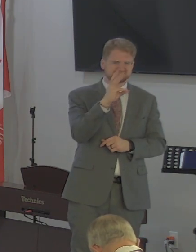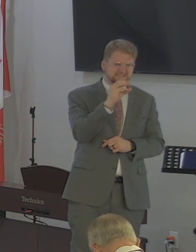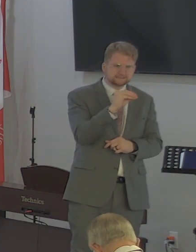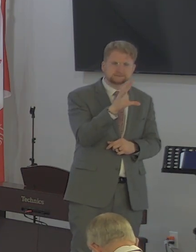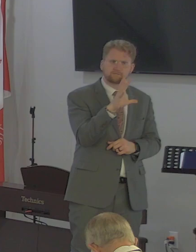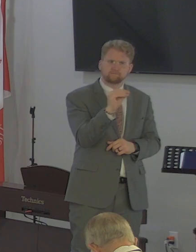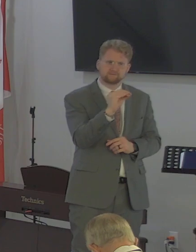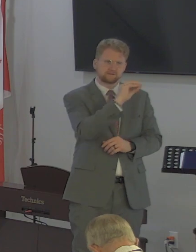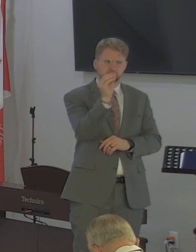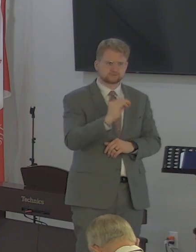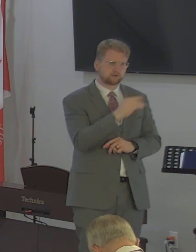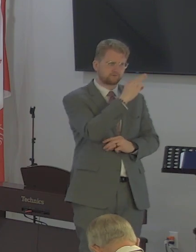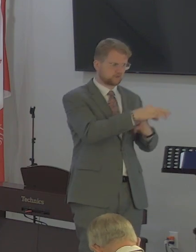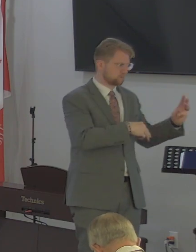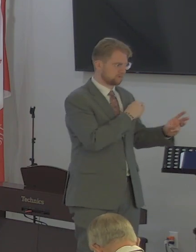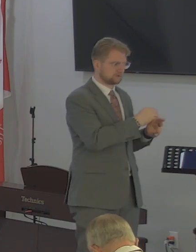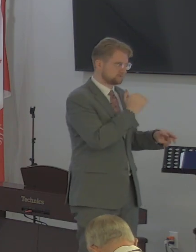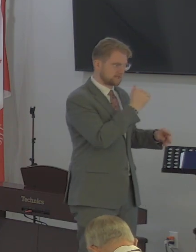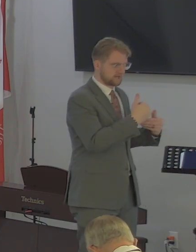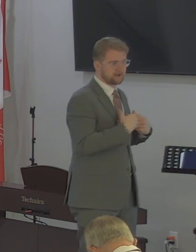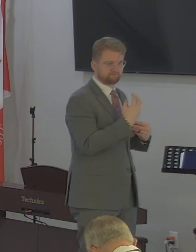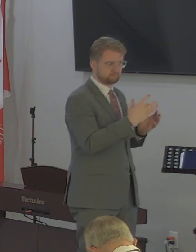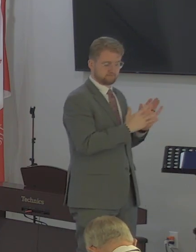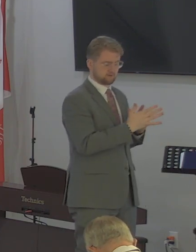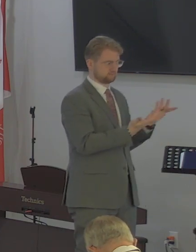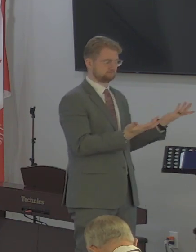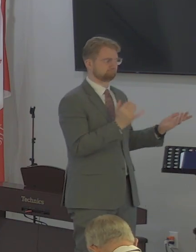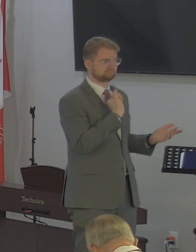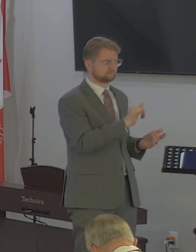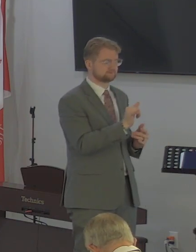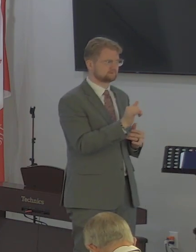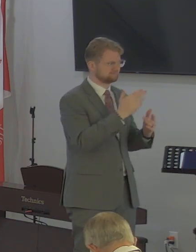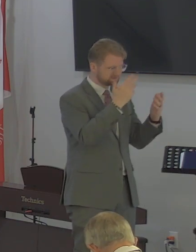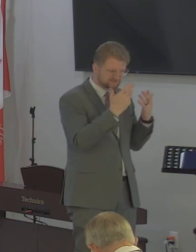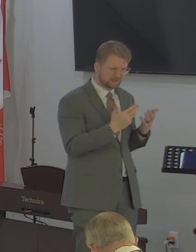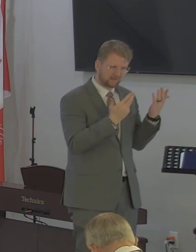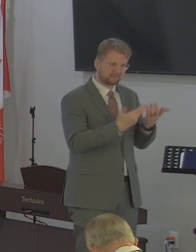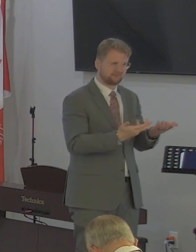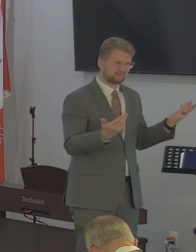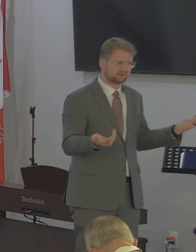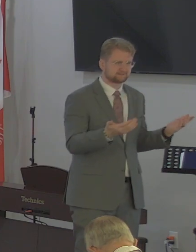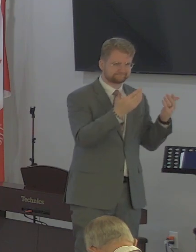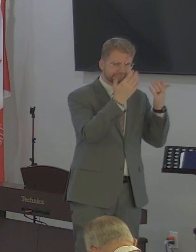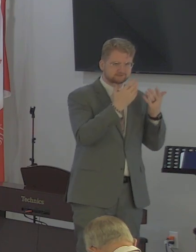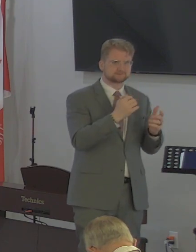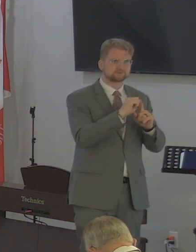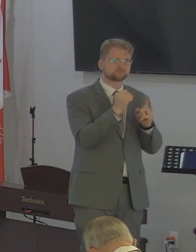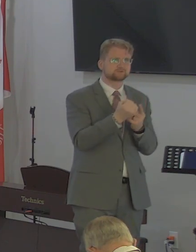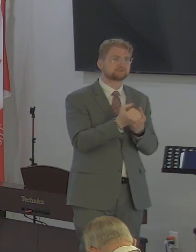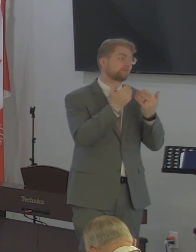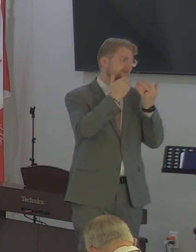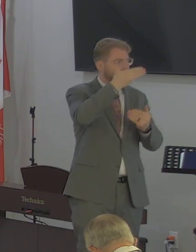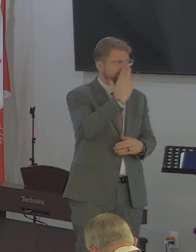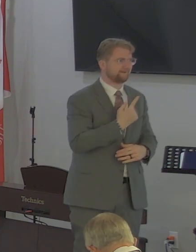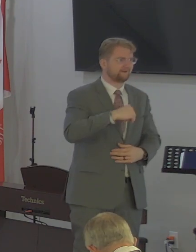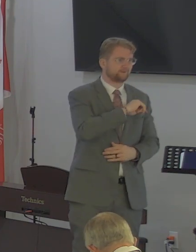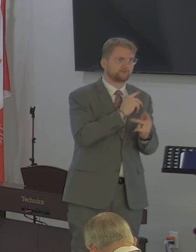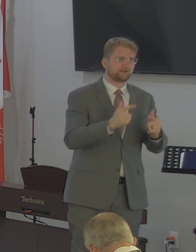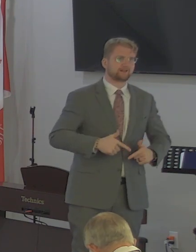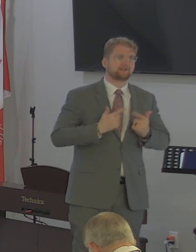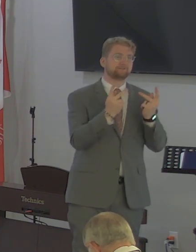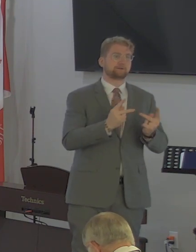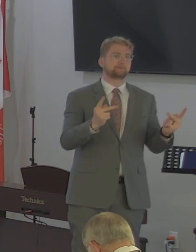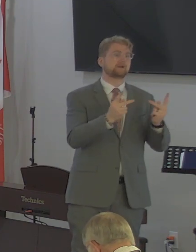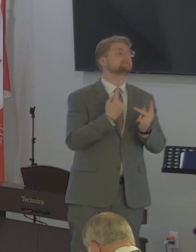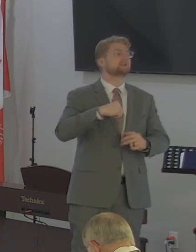50% of the world don't have a Bible. And that's a sad, sad scenario. Thank God we live in a place that we can have a